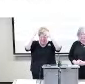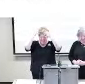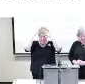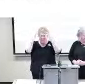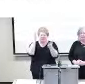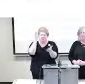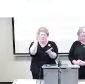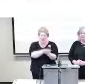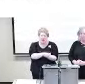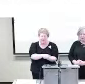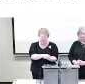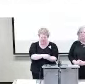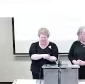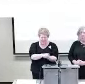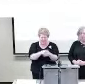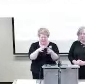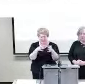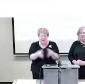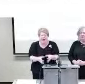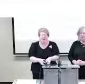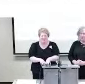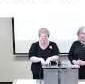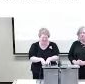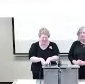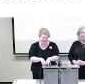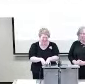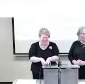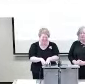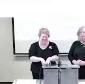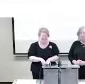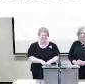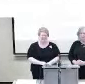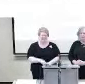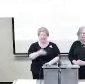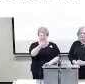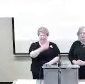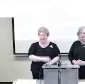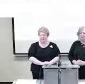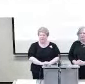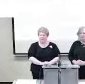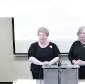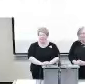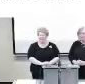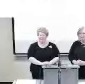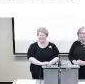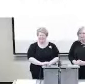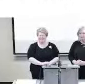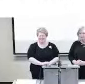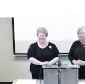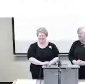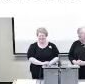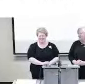head there's no concrete knowledge of what you have to do so yeah put it on paper